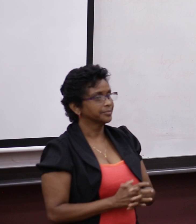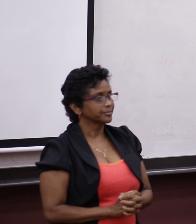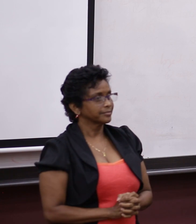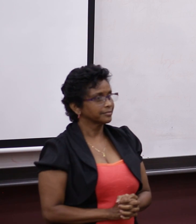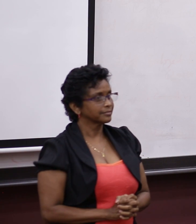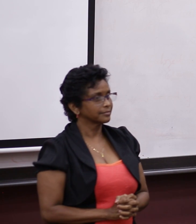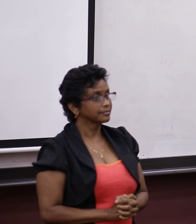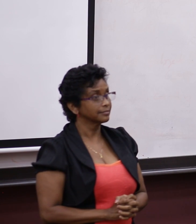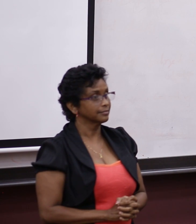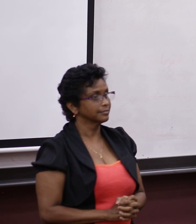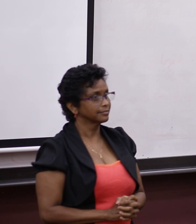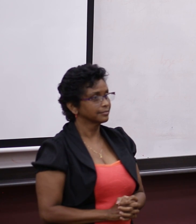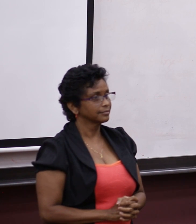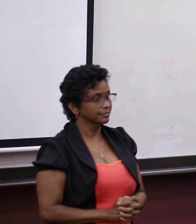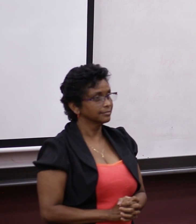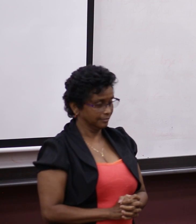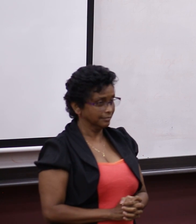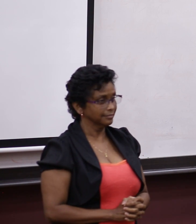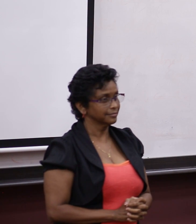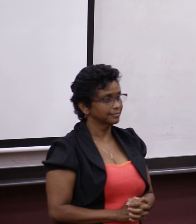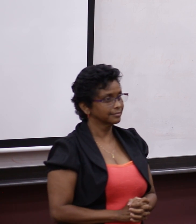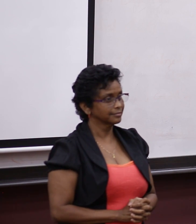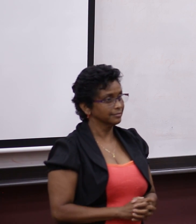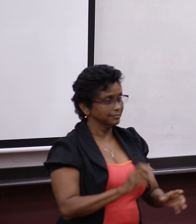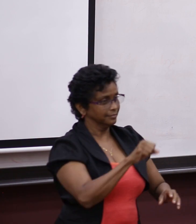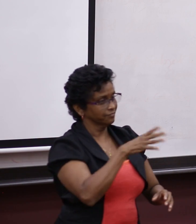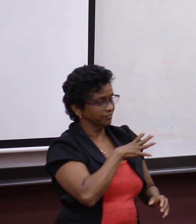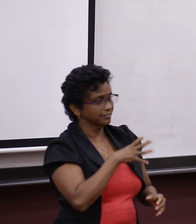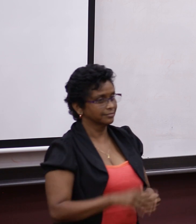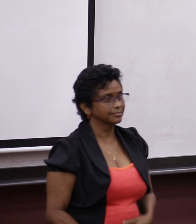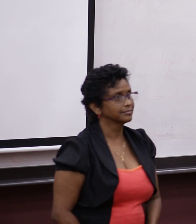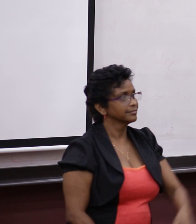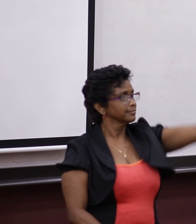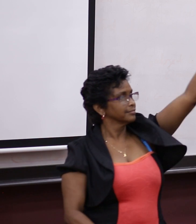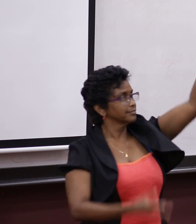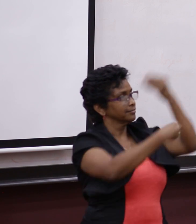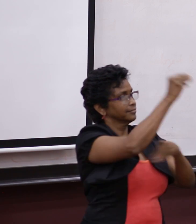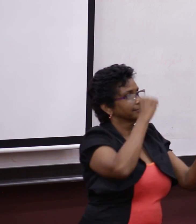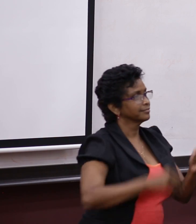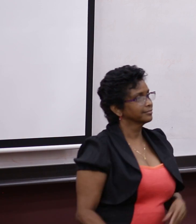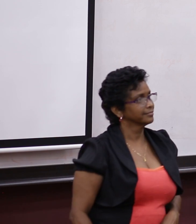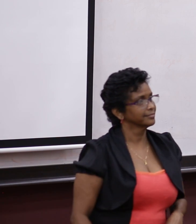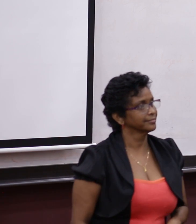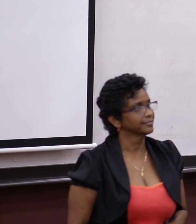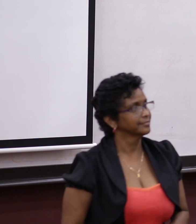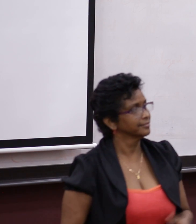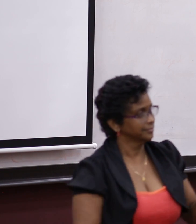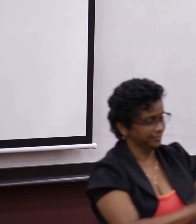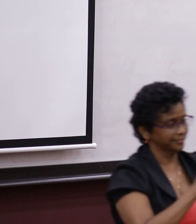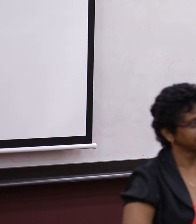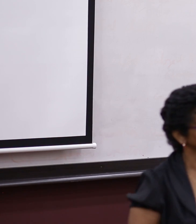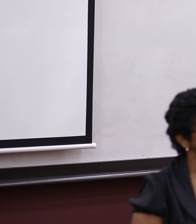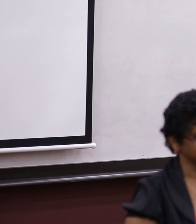24, and we have two presenters of Article 24, Mrs. Janice Griffith and